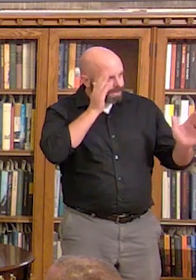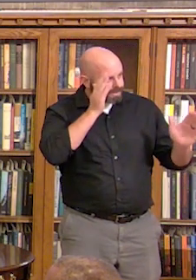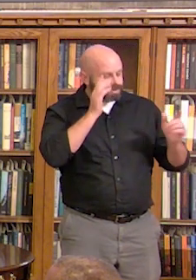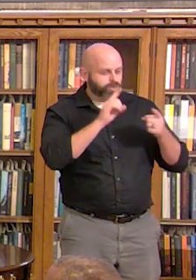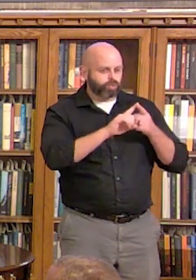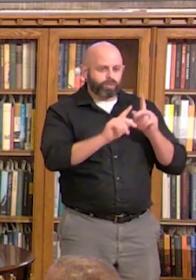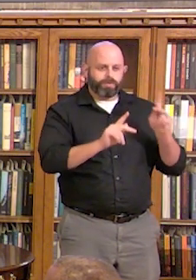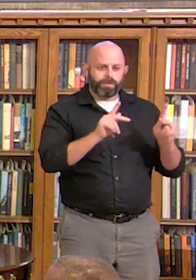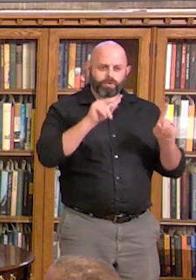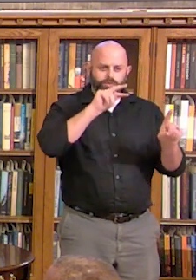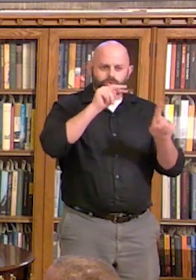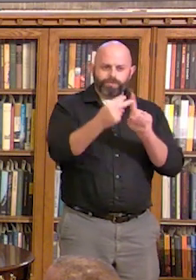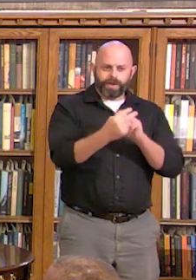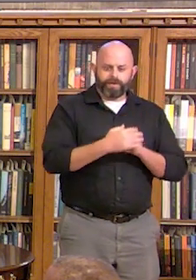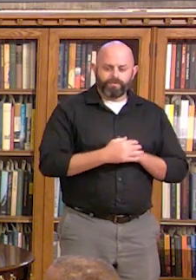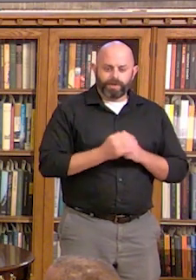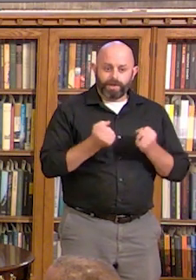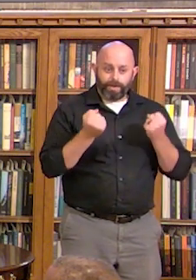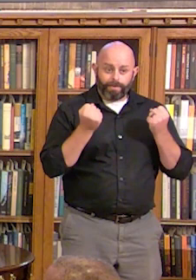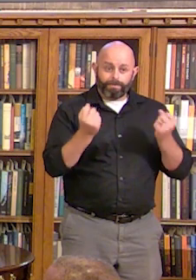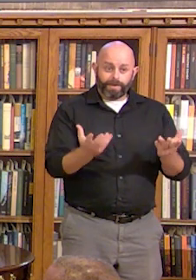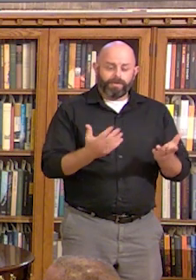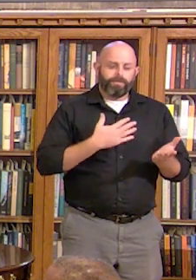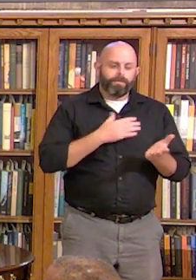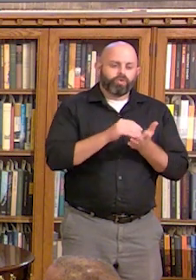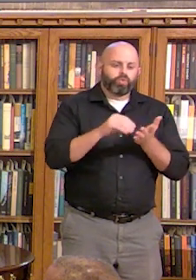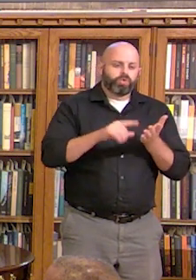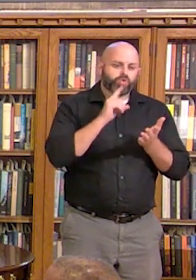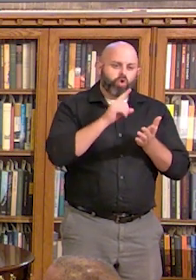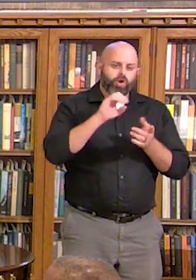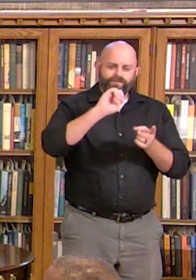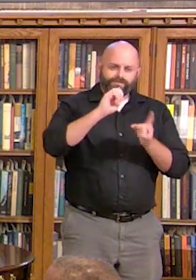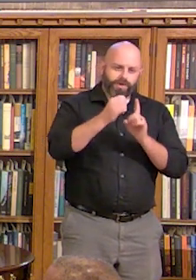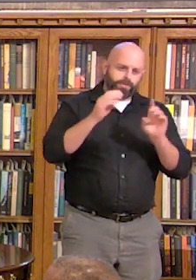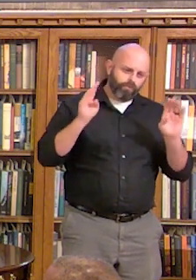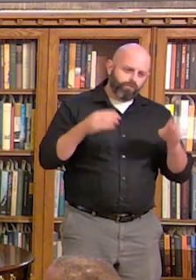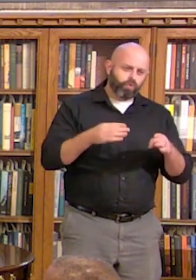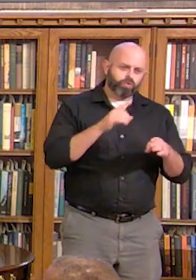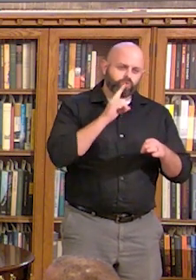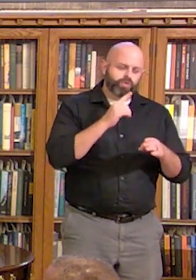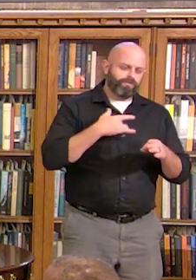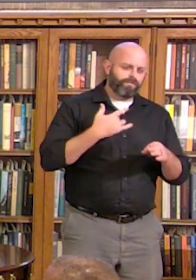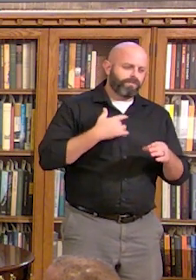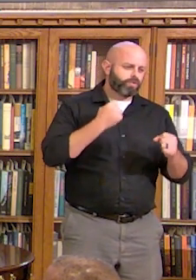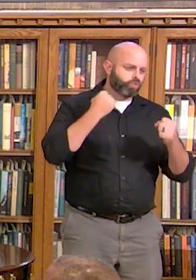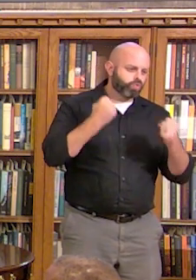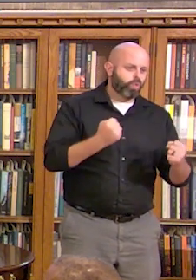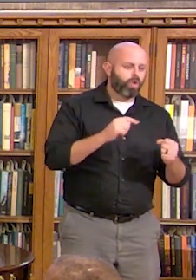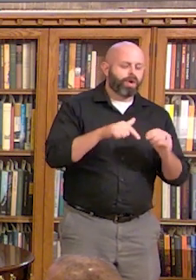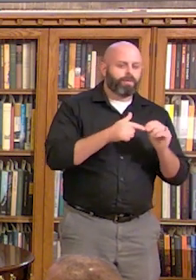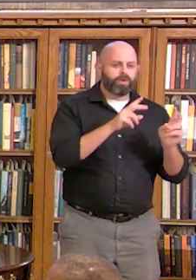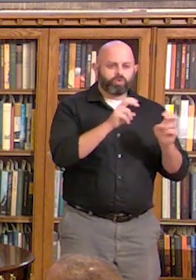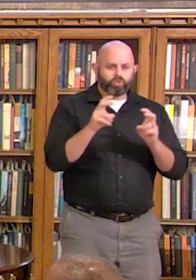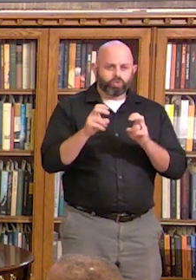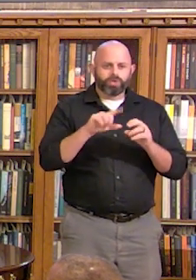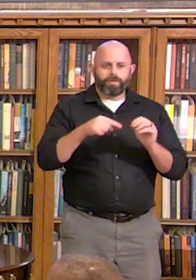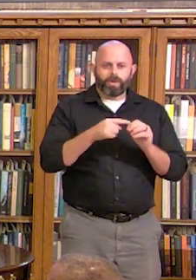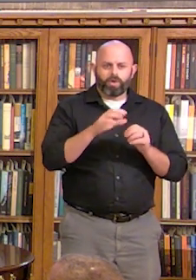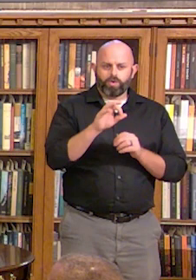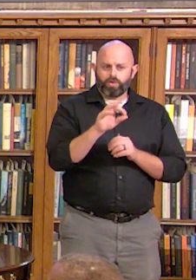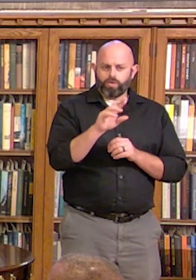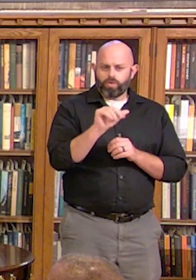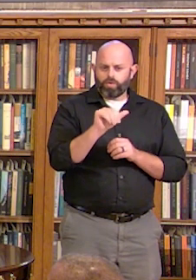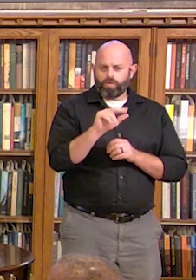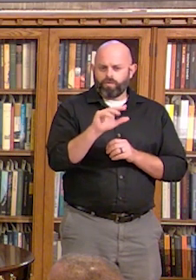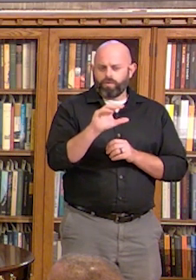perspective I mean many of my students are environmentalists and they are really feel strong about these issues about fracking but it